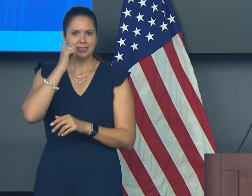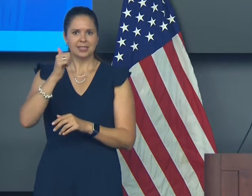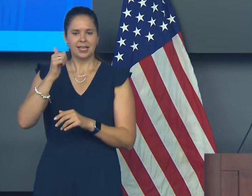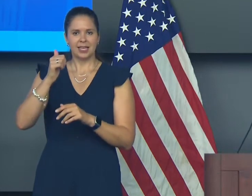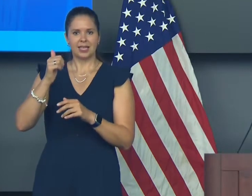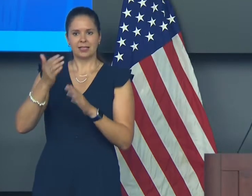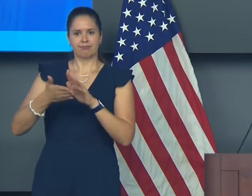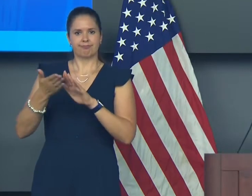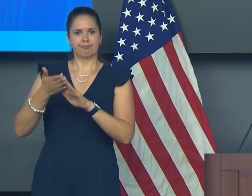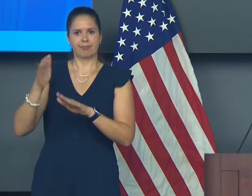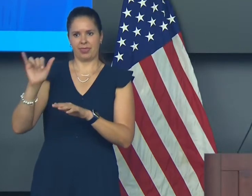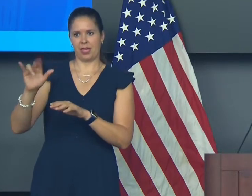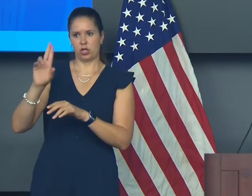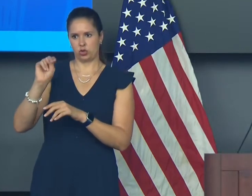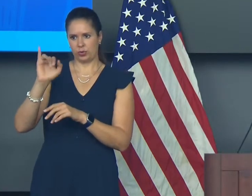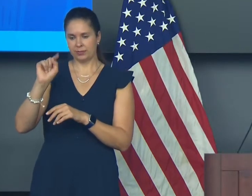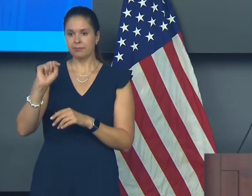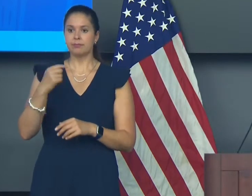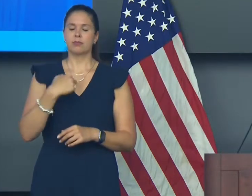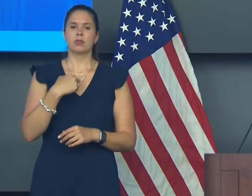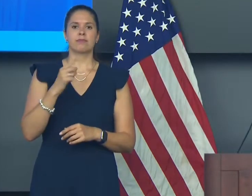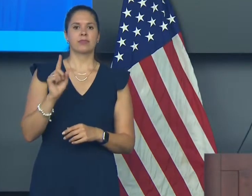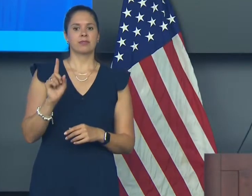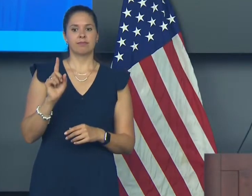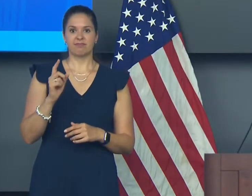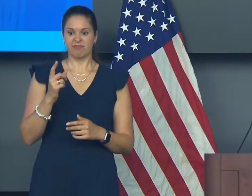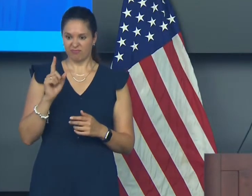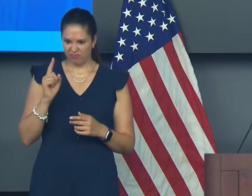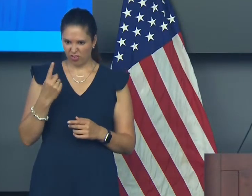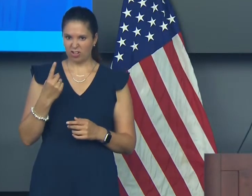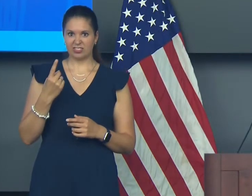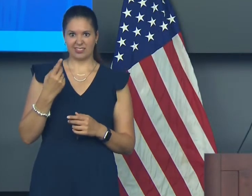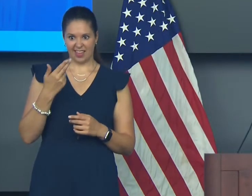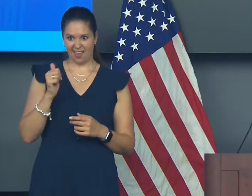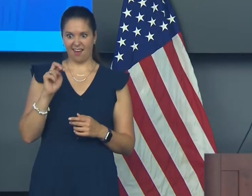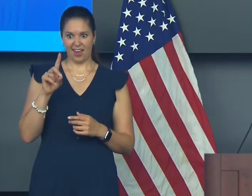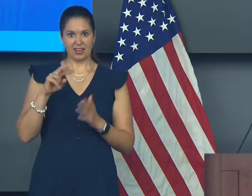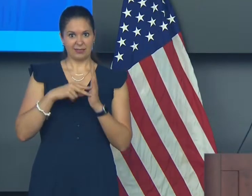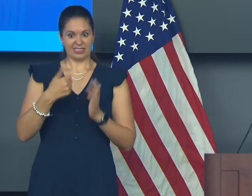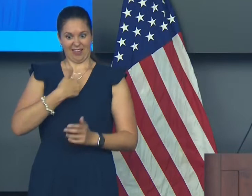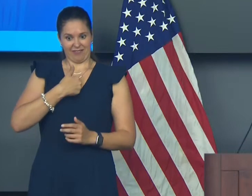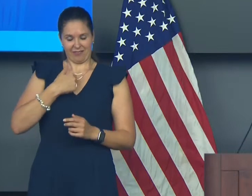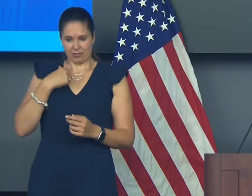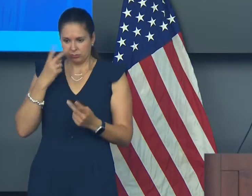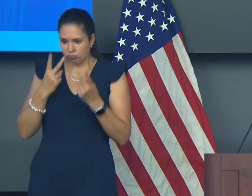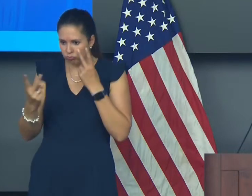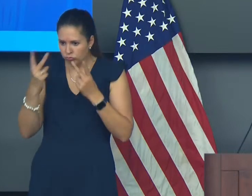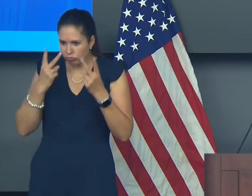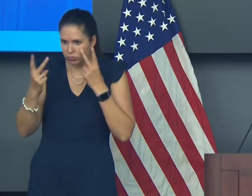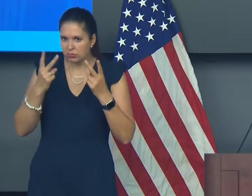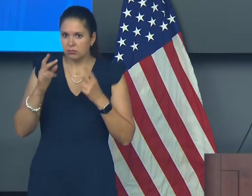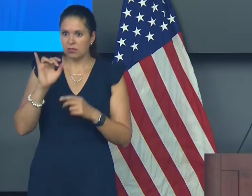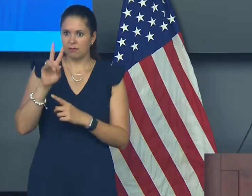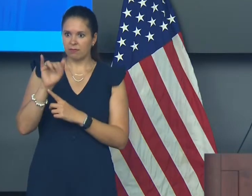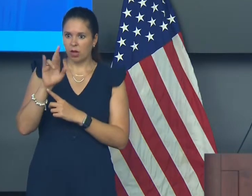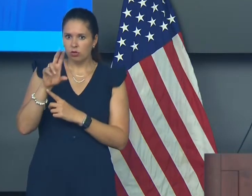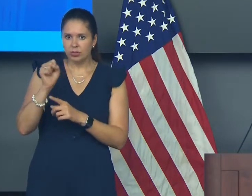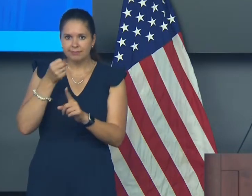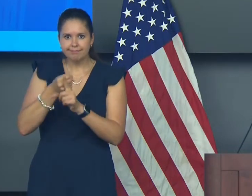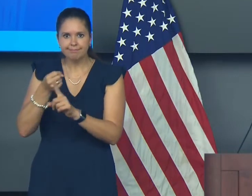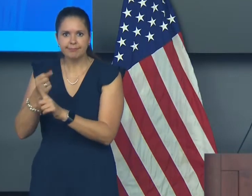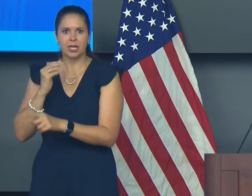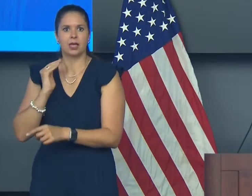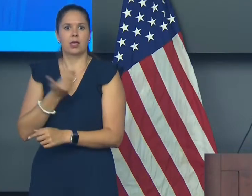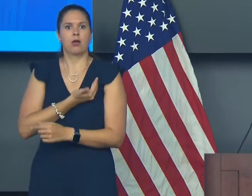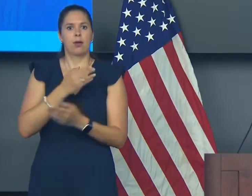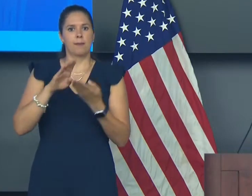unit. And so I firsthand was able to see how the virus had affected our community,